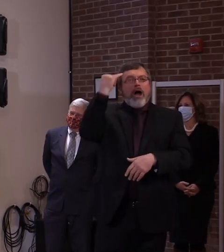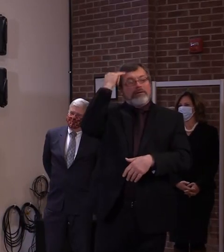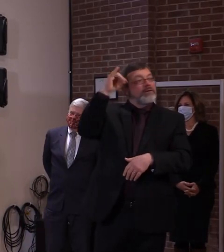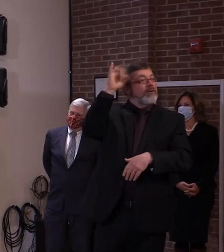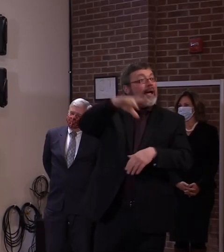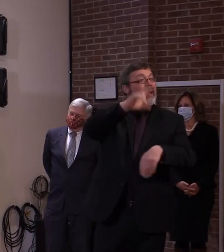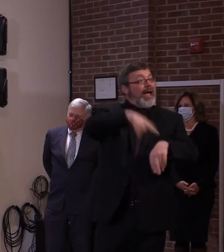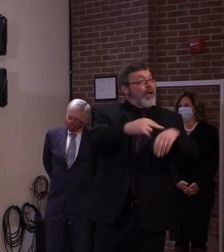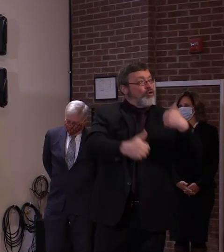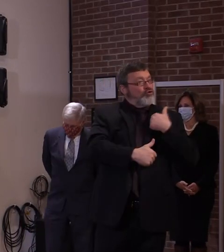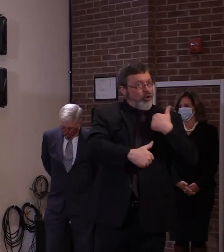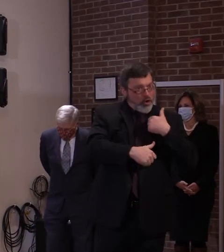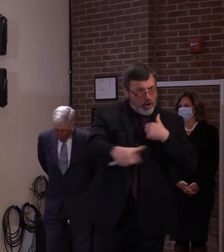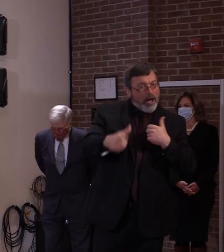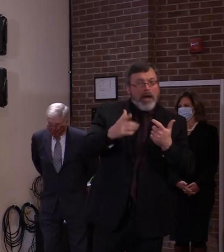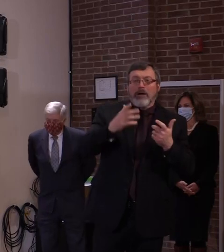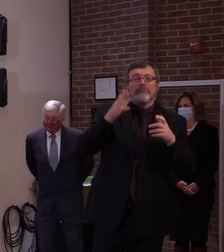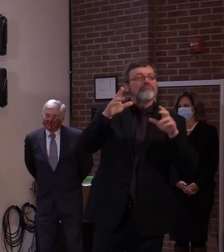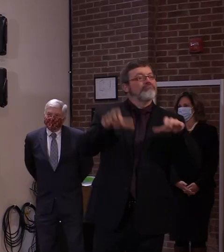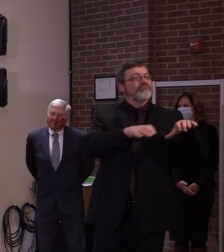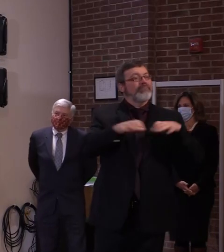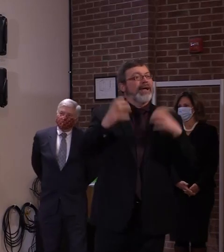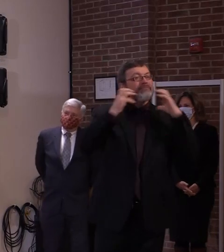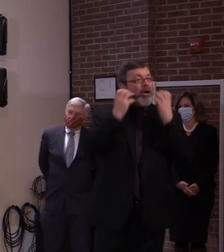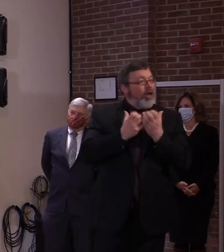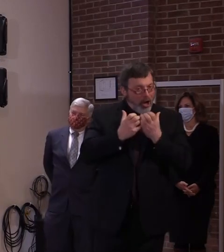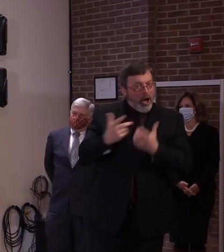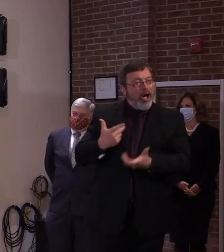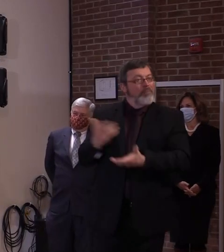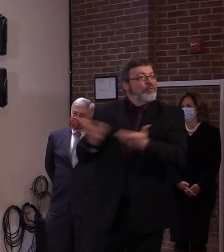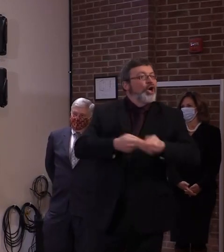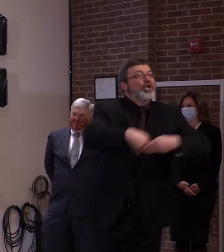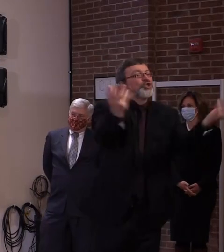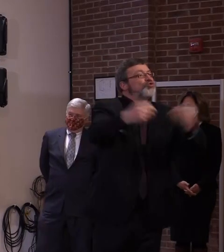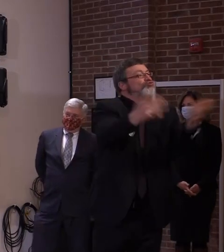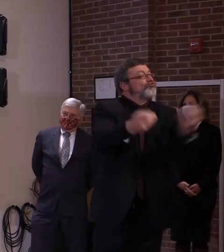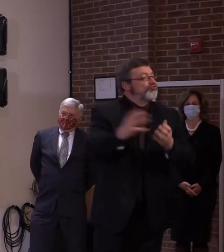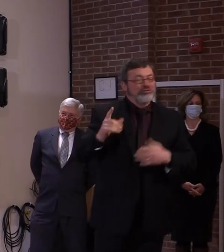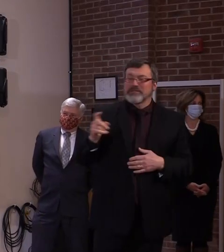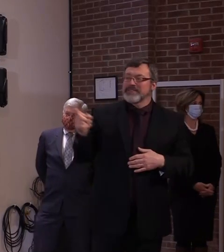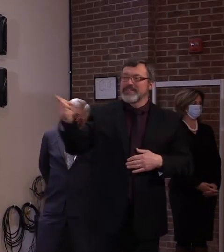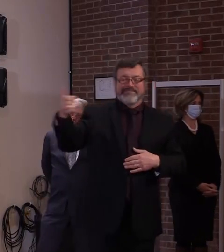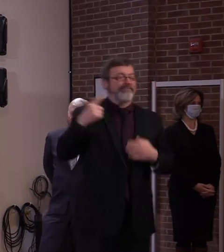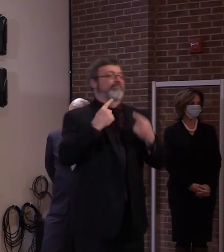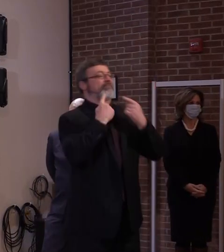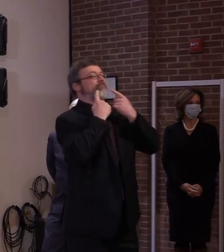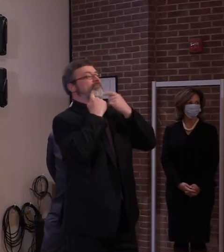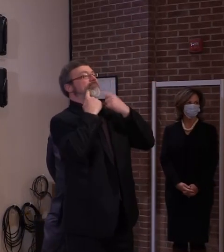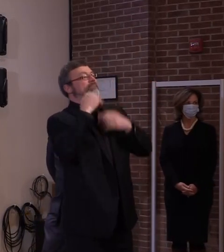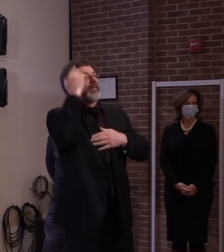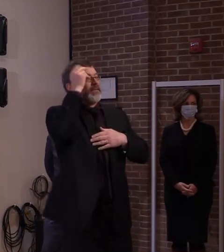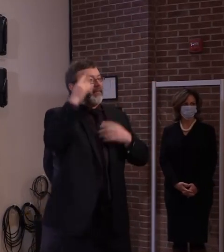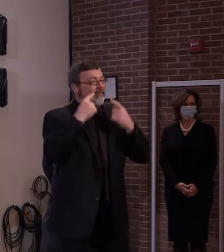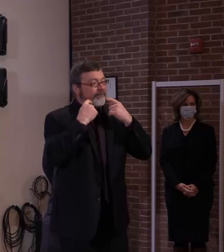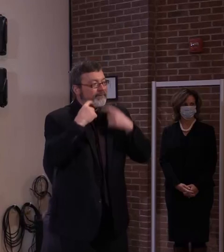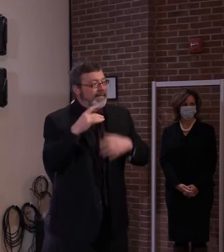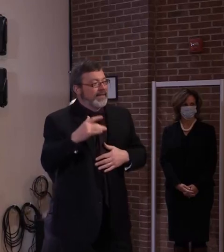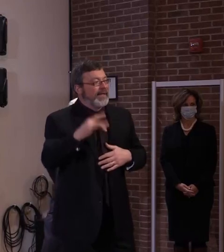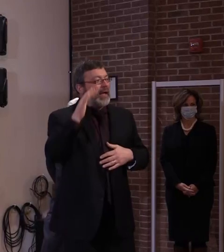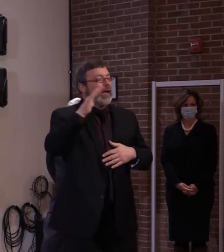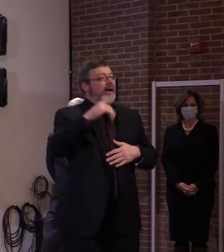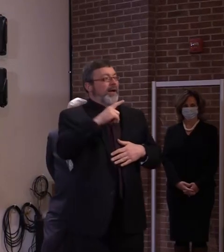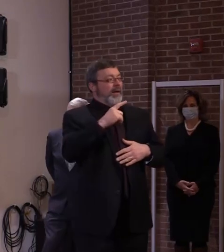also confident that many people have them at home because they did buy them ahead of time, because these press conferences are so